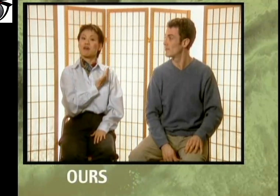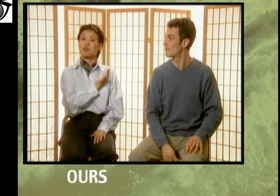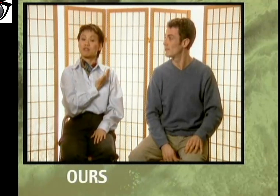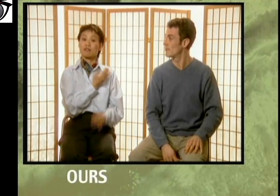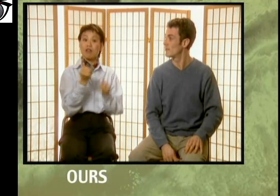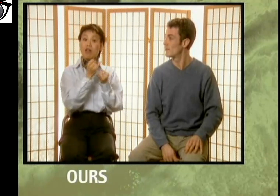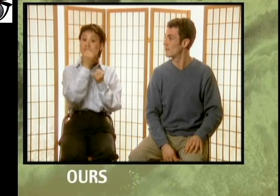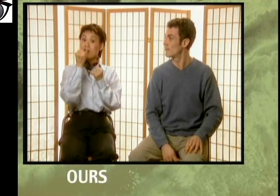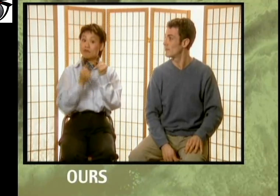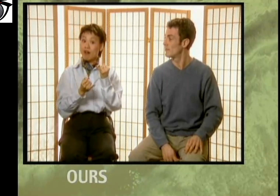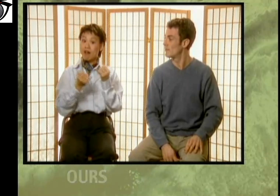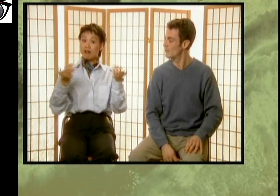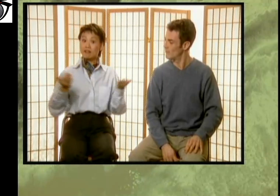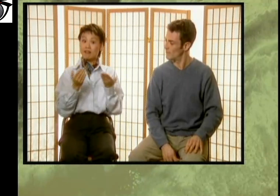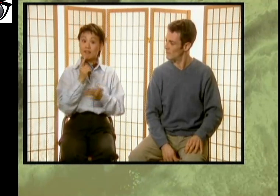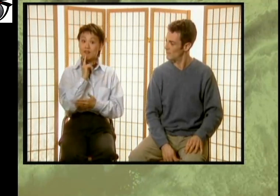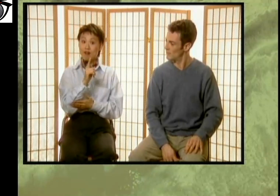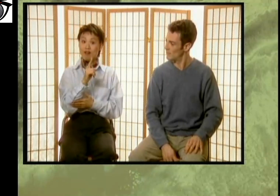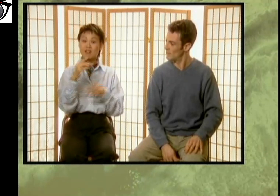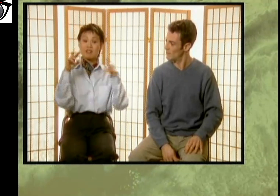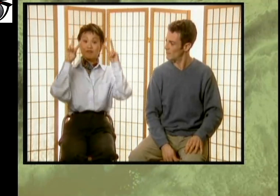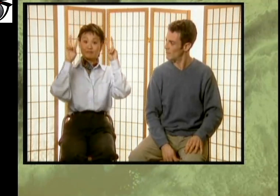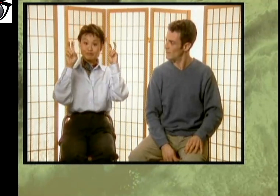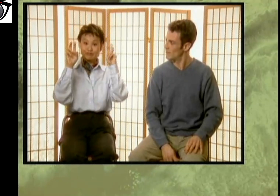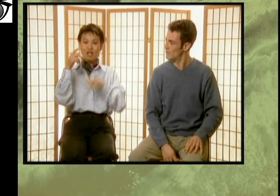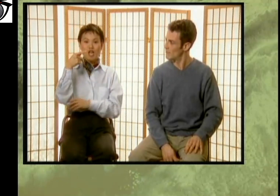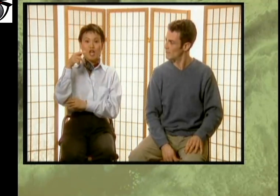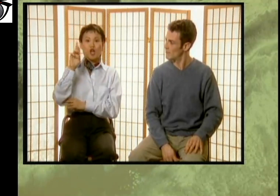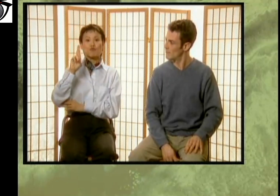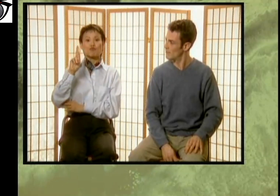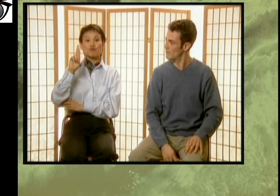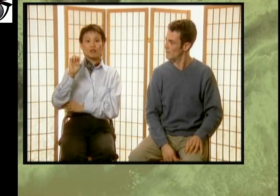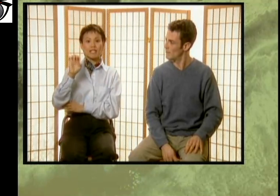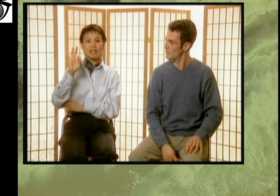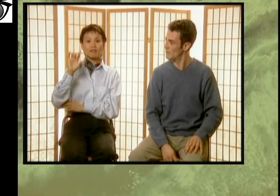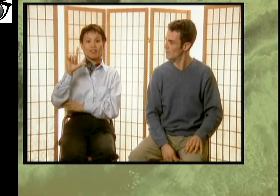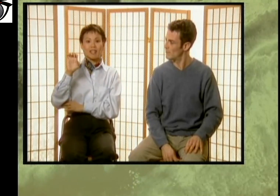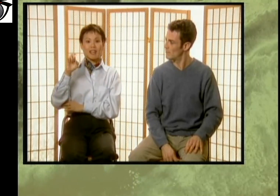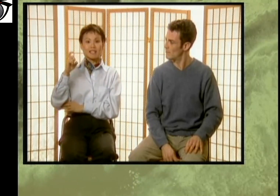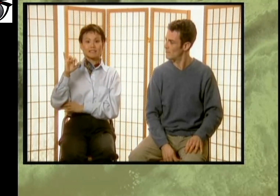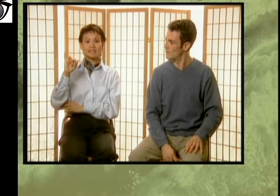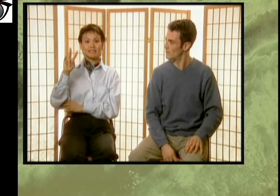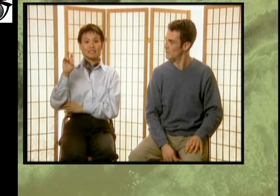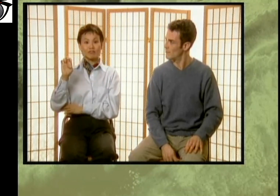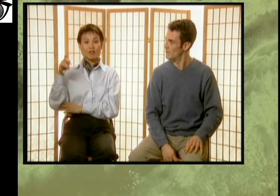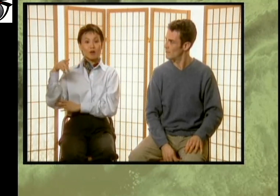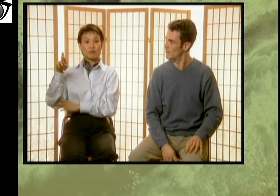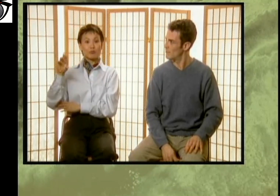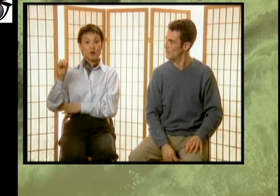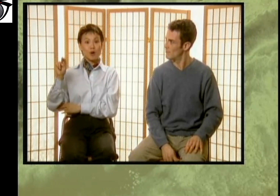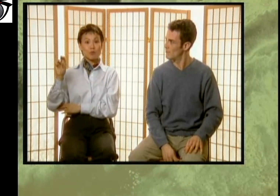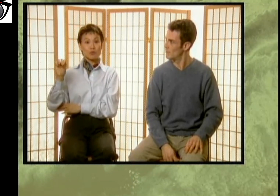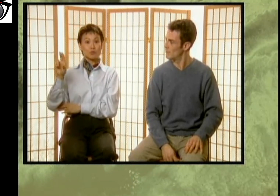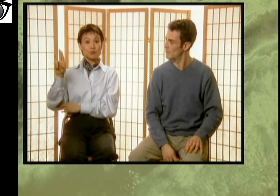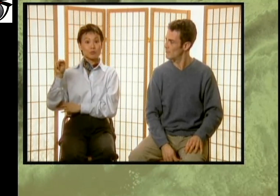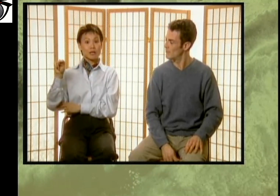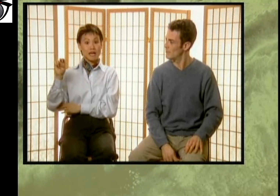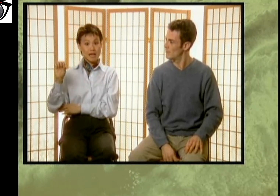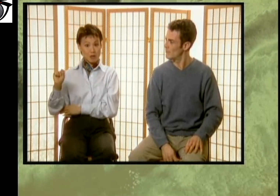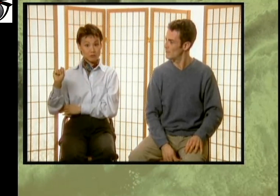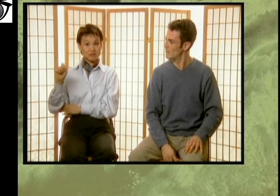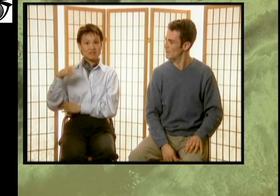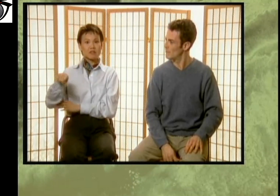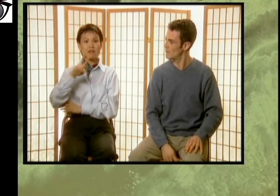yours, ours. And finally, here are the reflexive pronouns. They are made